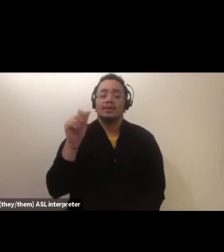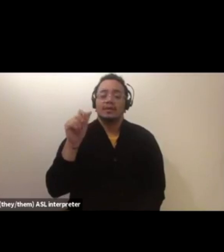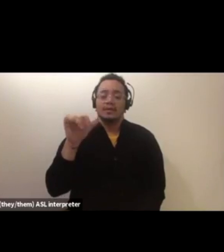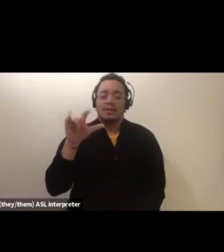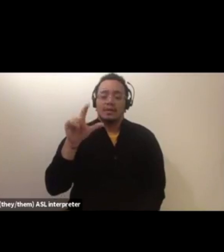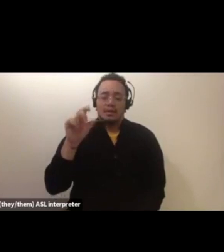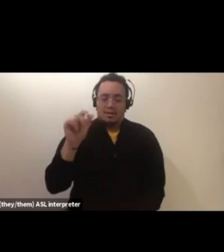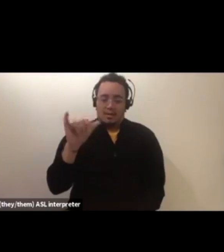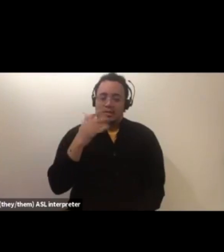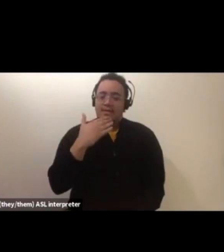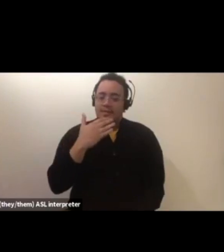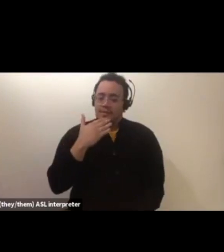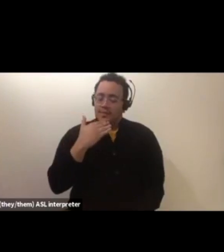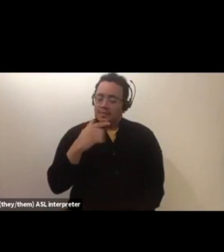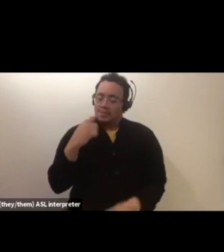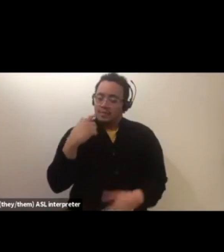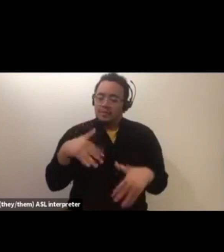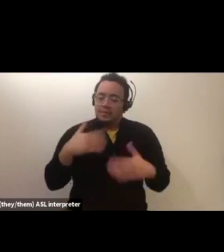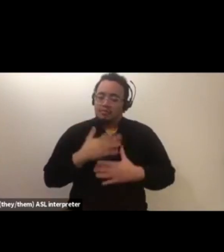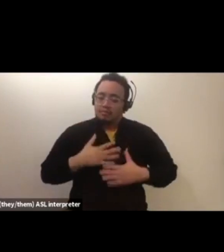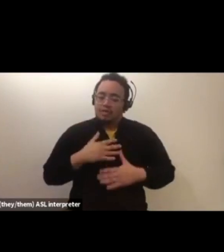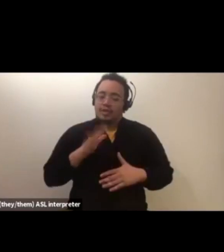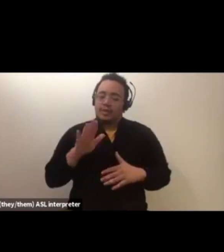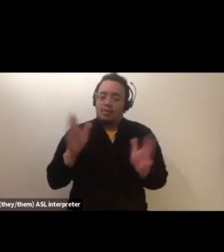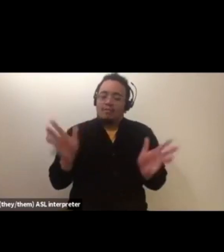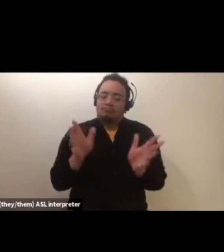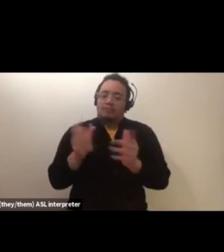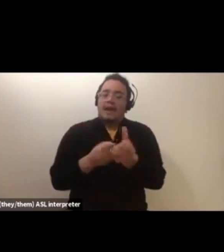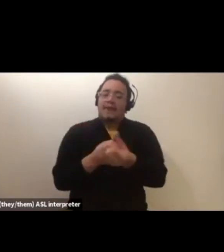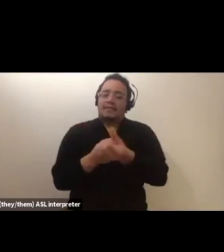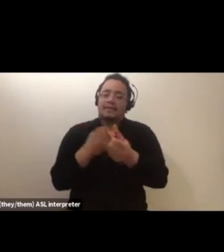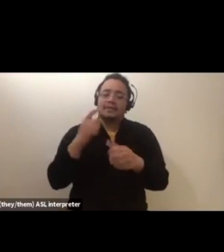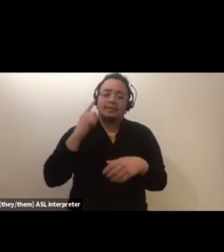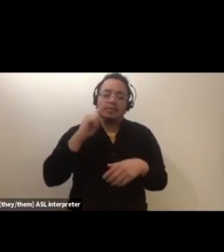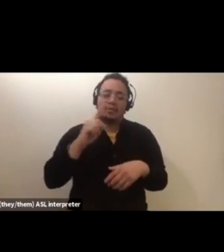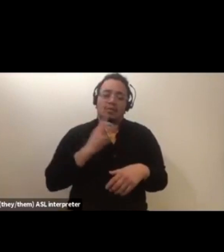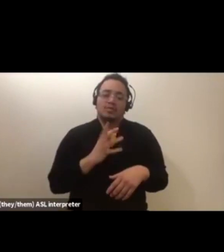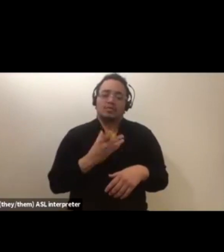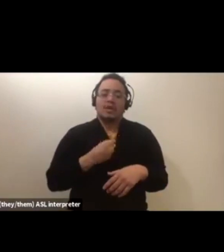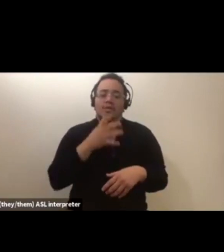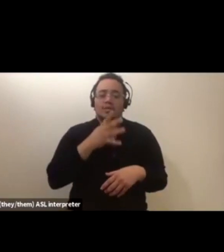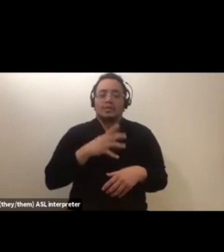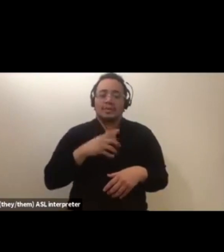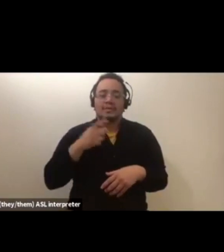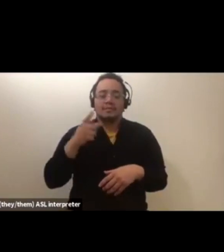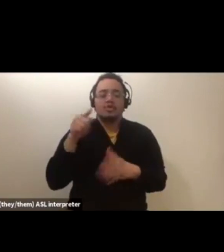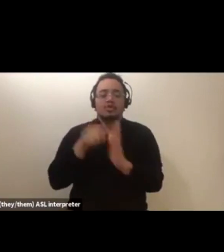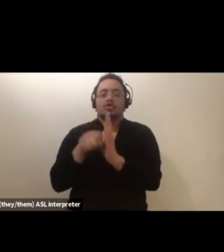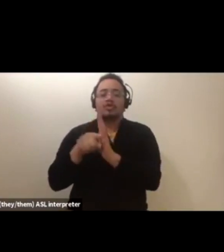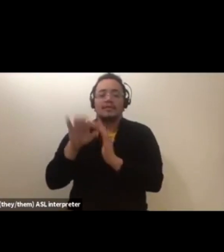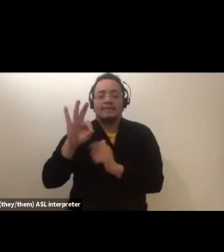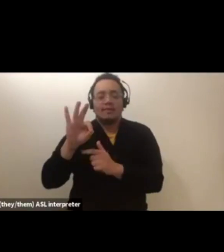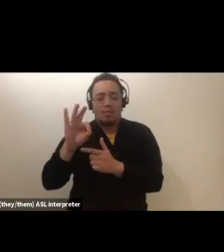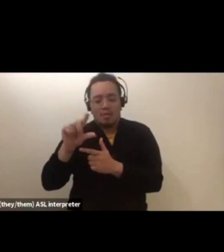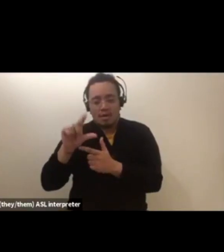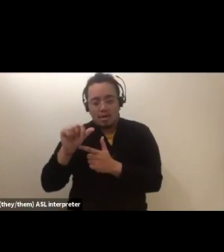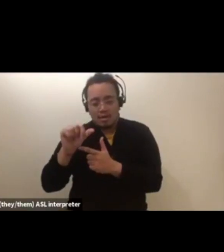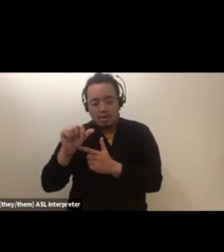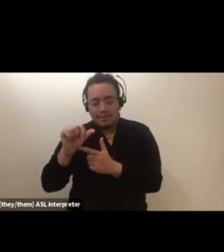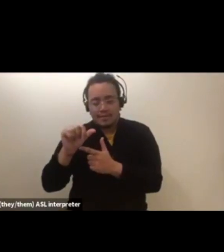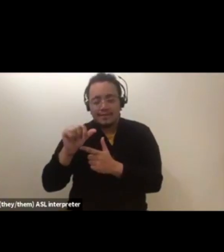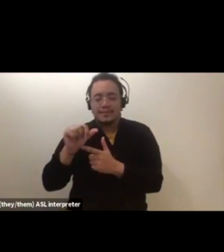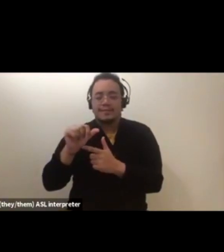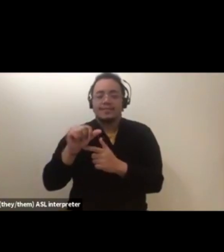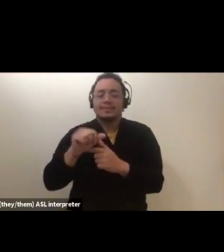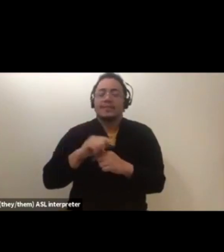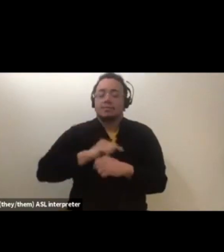Florida. And I want to push you to speak more to your own experience, because like you mentioned, you're